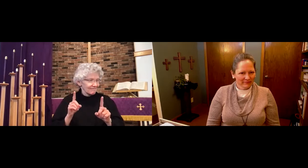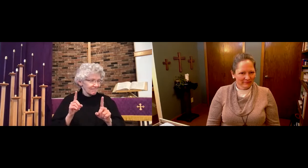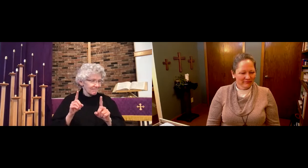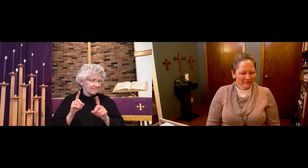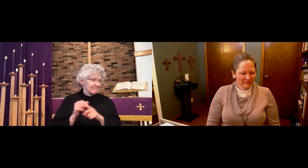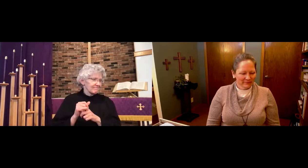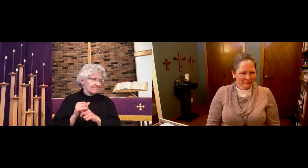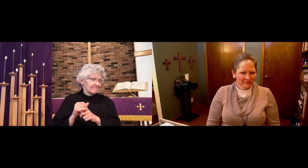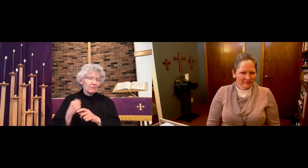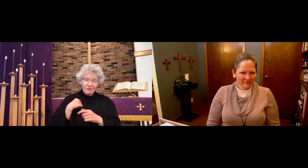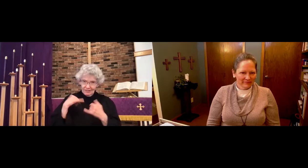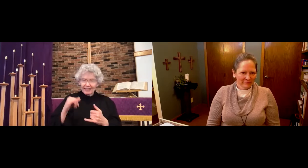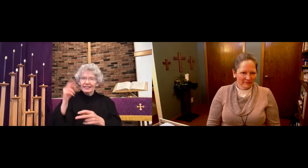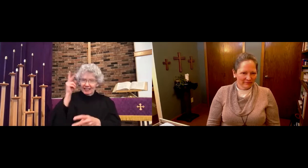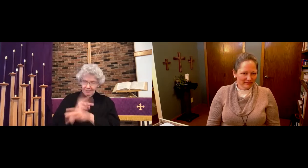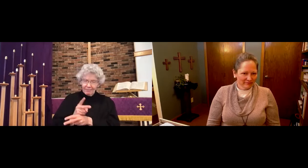But it's going to be different.